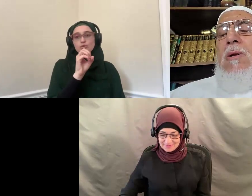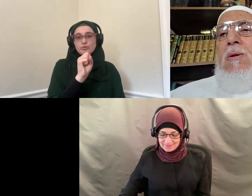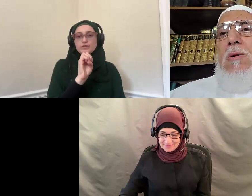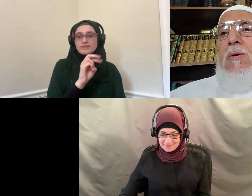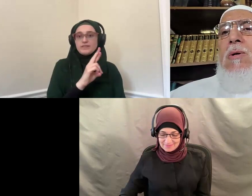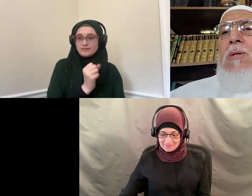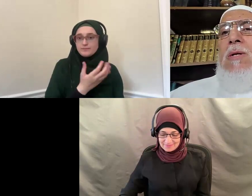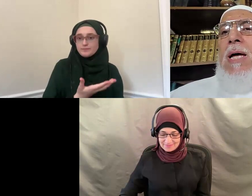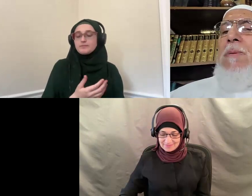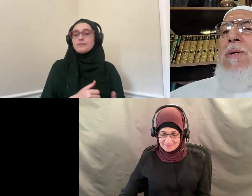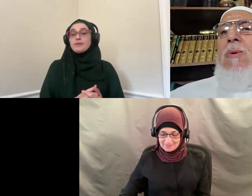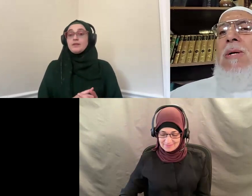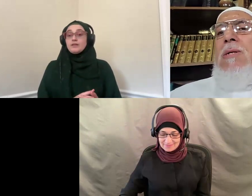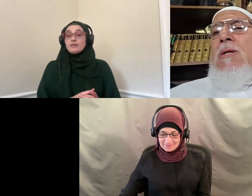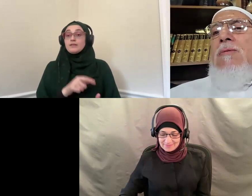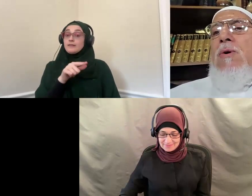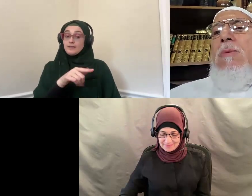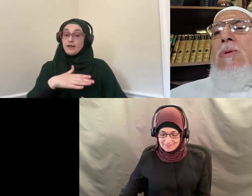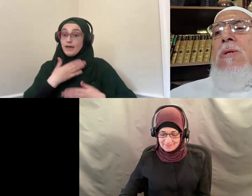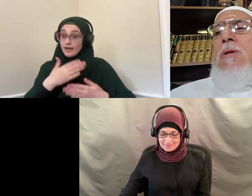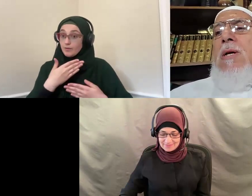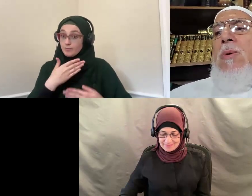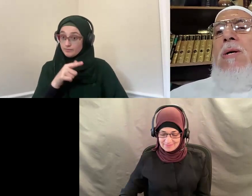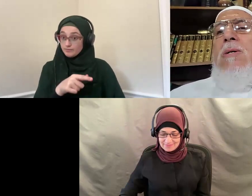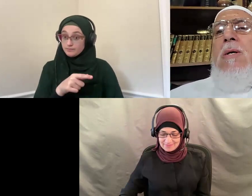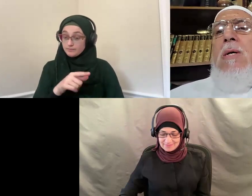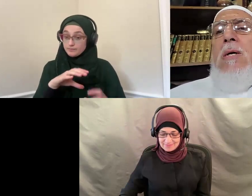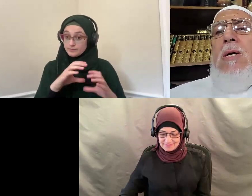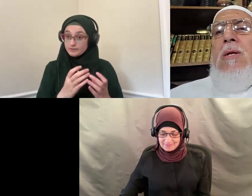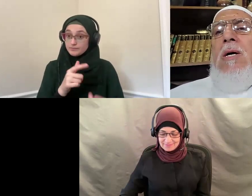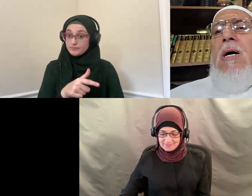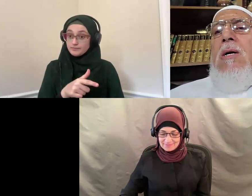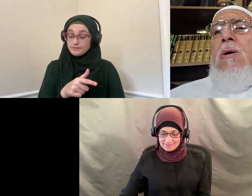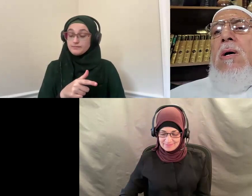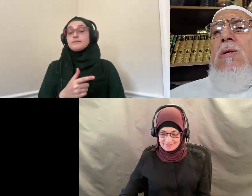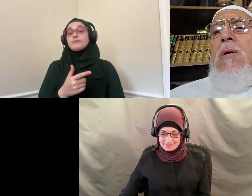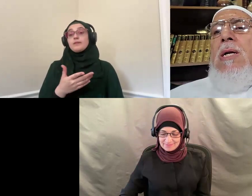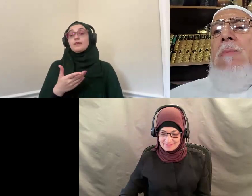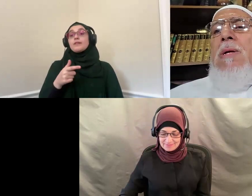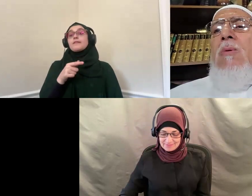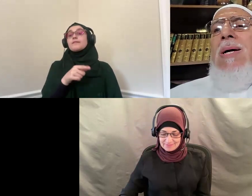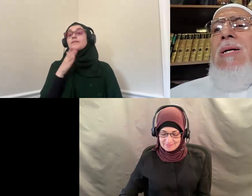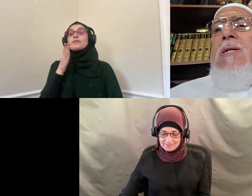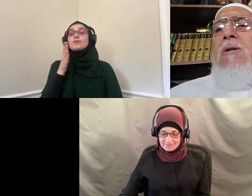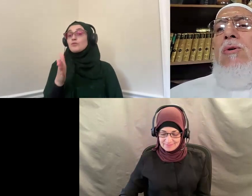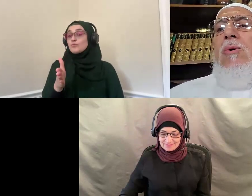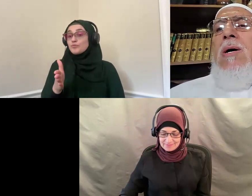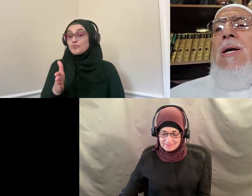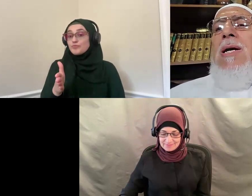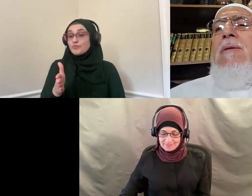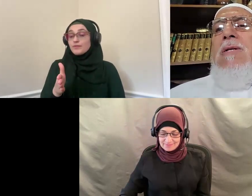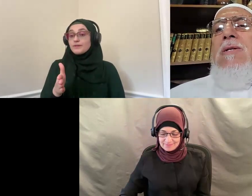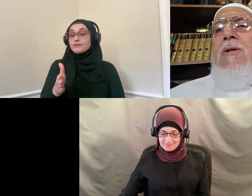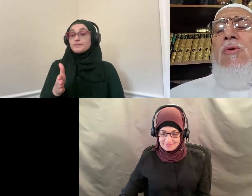And those, the happiest ones, the foremost, the winners, they are also going to be the ones who